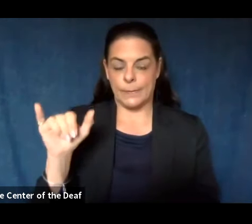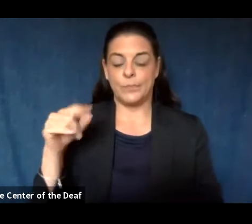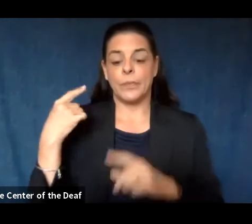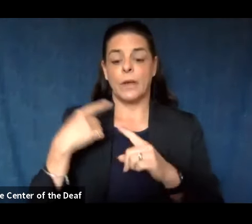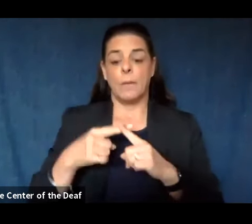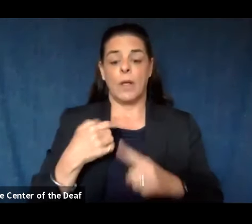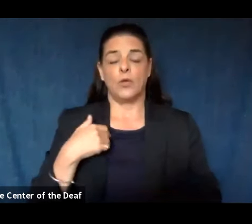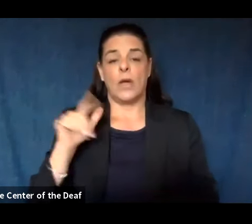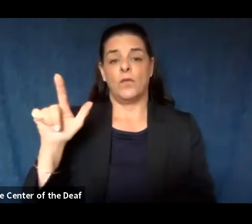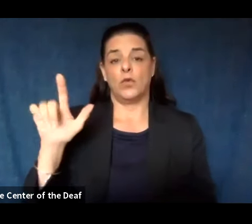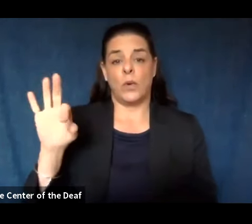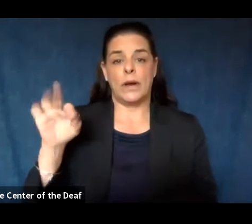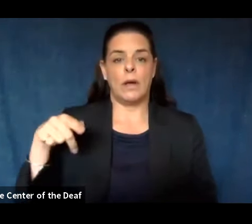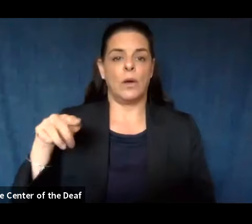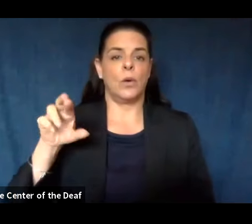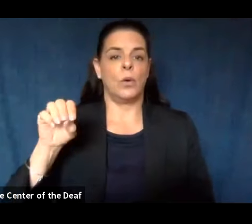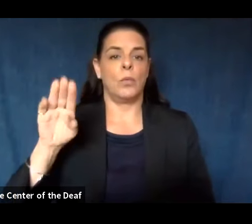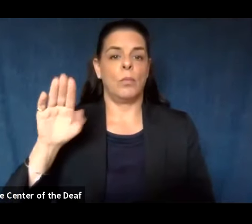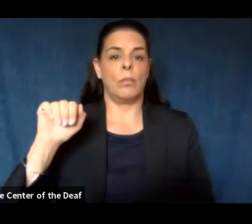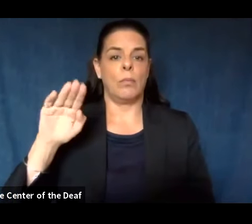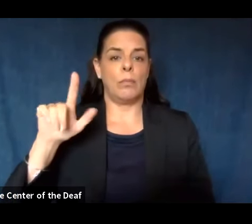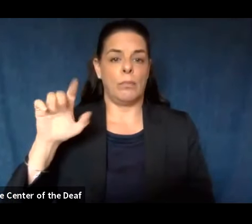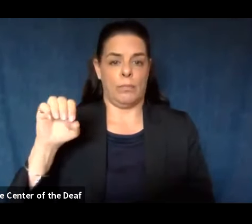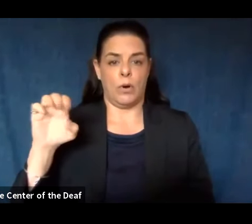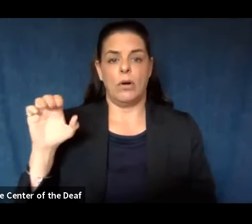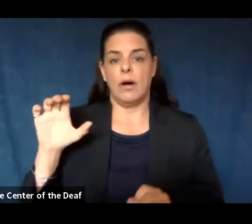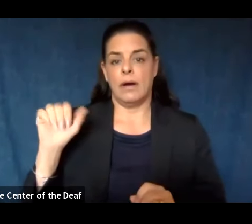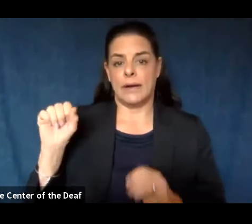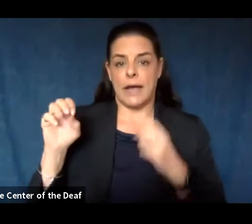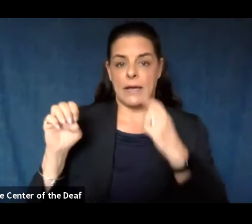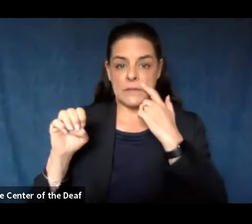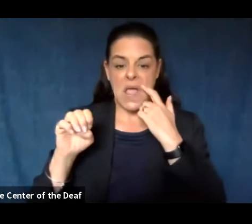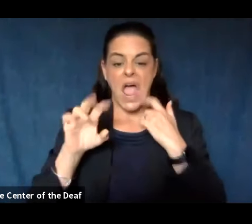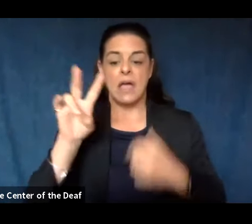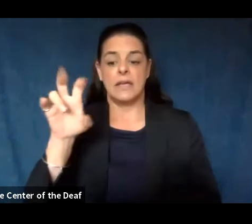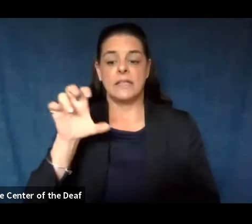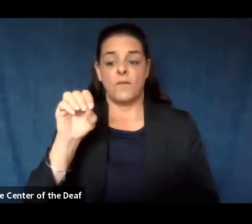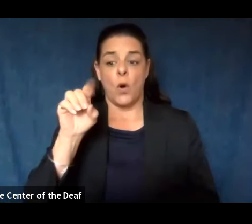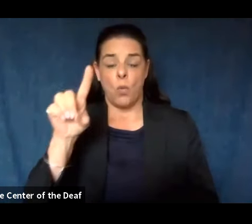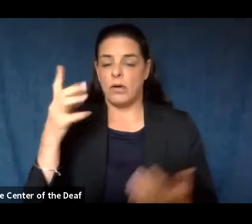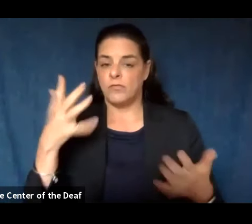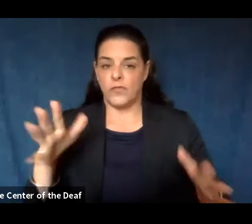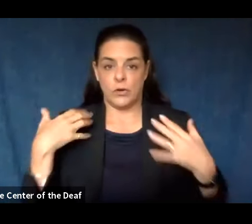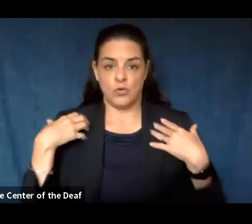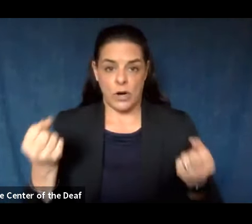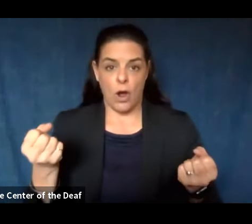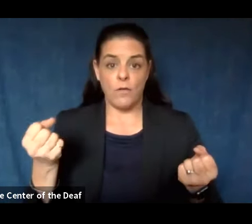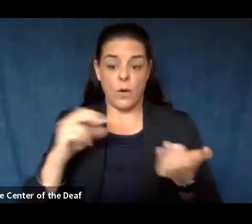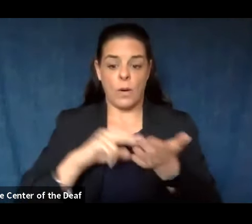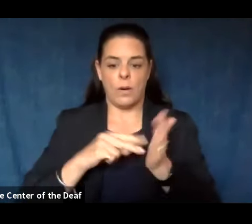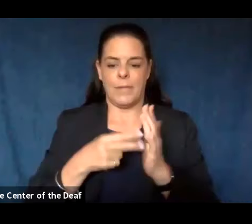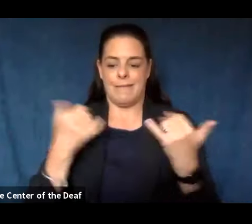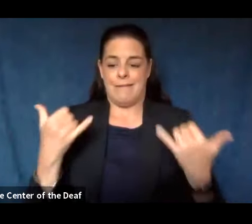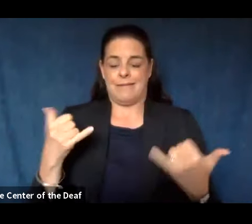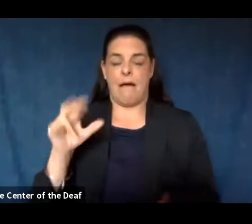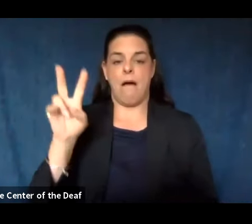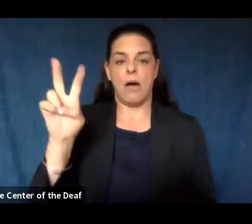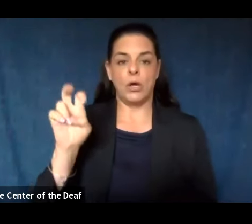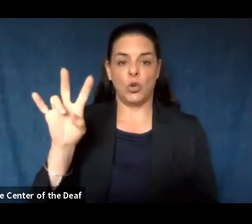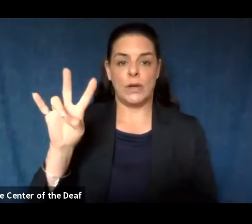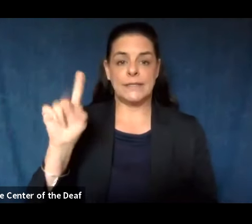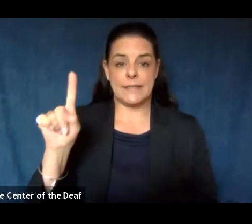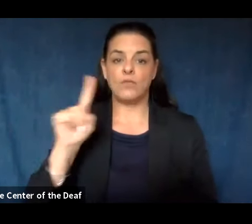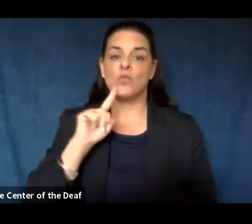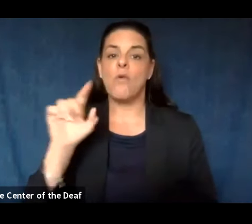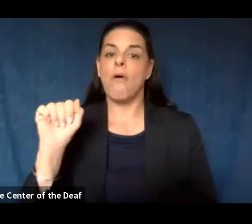have 29 probable cases. 701 of our cases have recovered, giving us 271